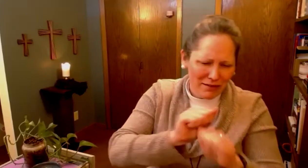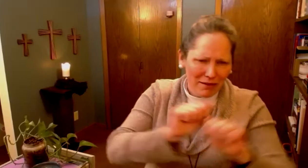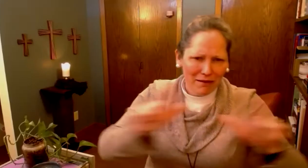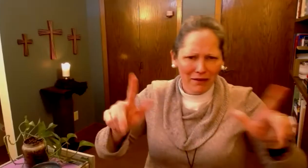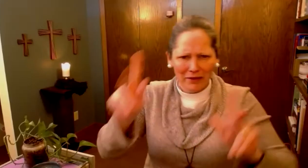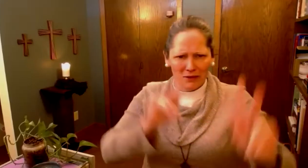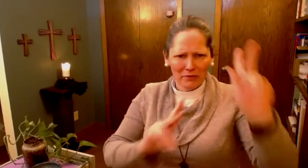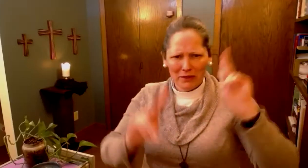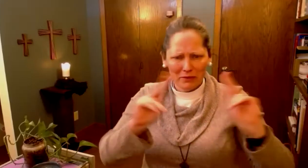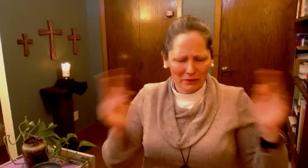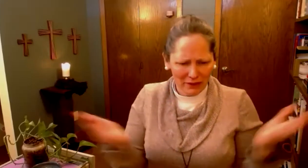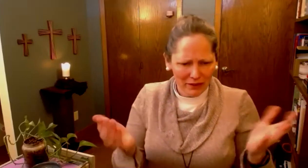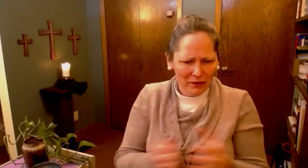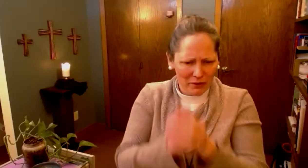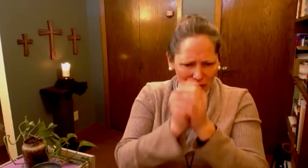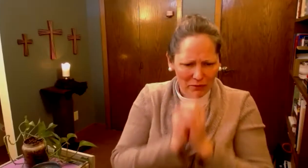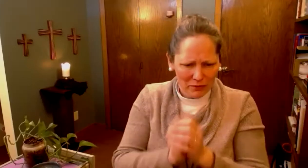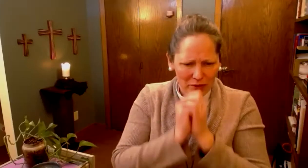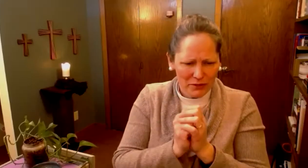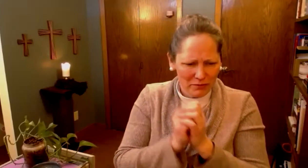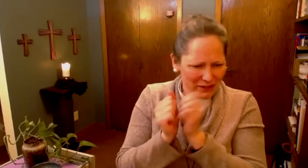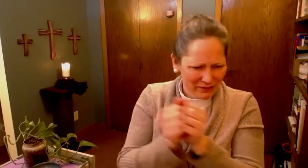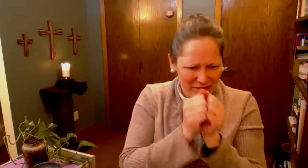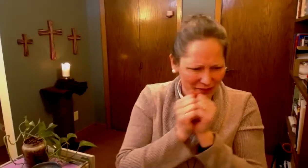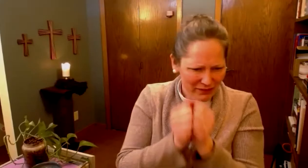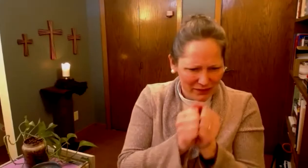Bless these ashes and those who receive them.